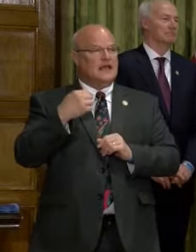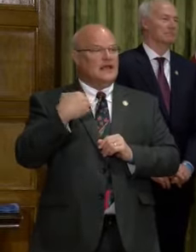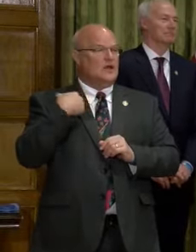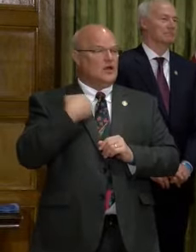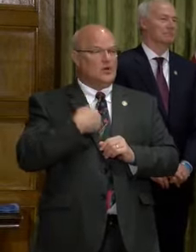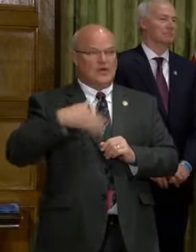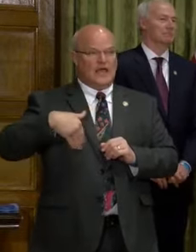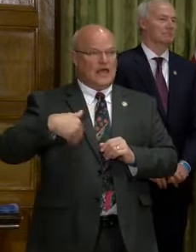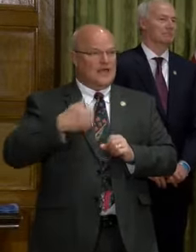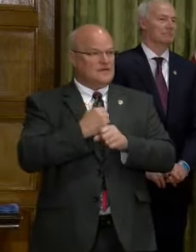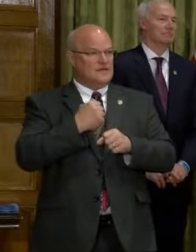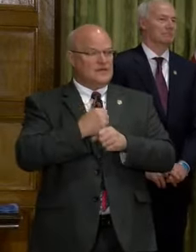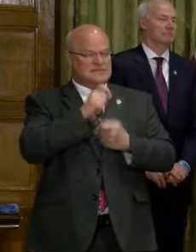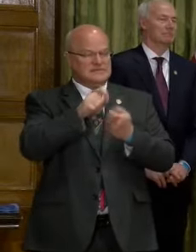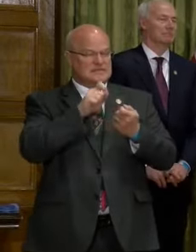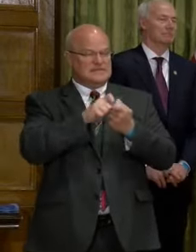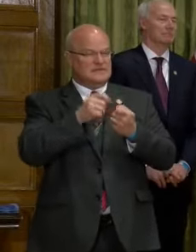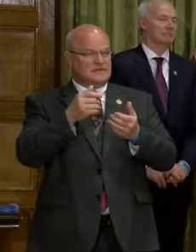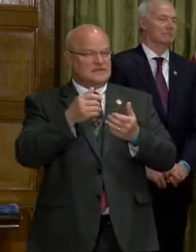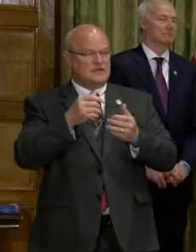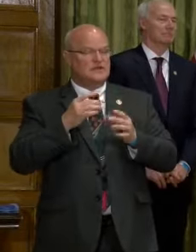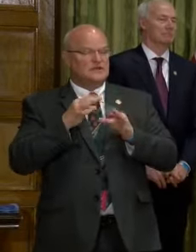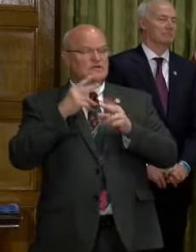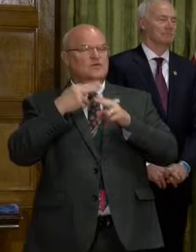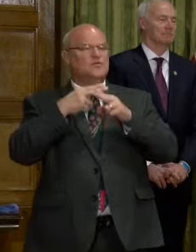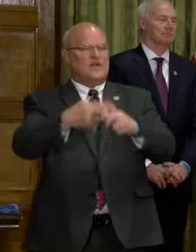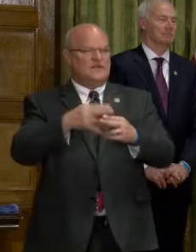we haven't made any specific reference to